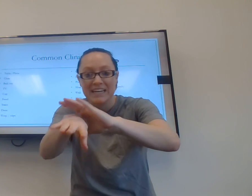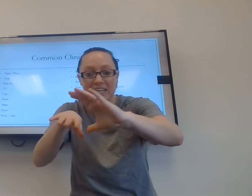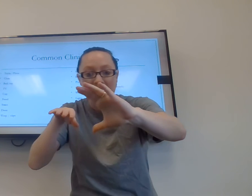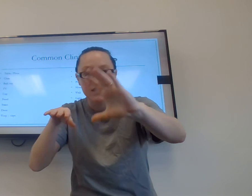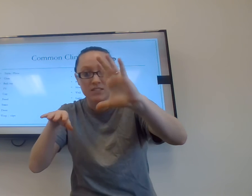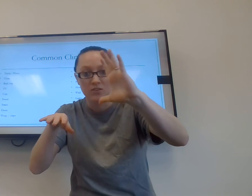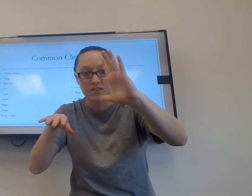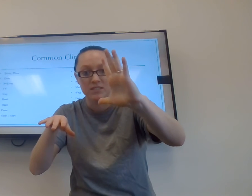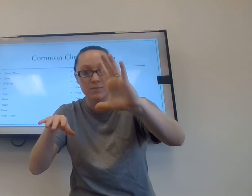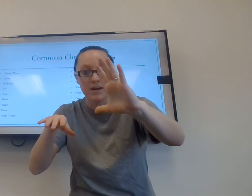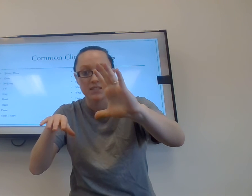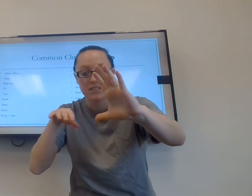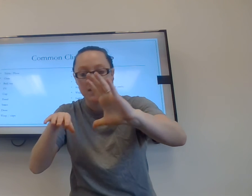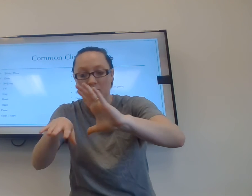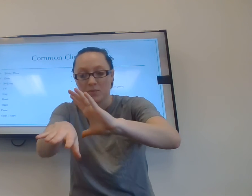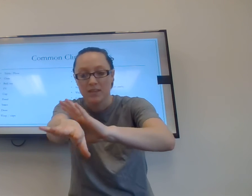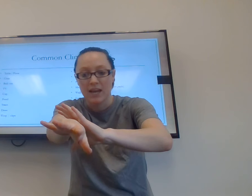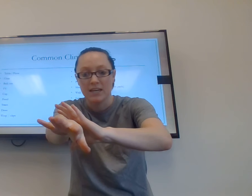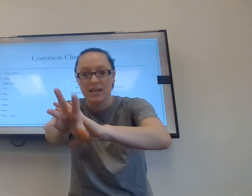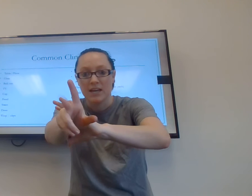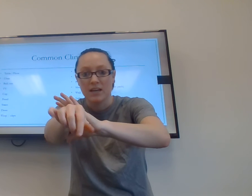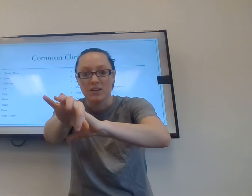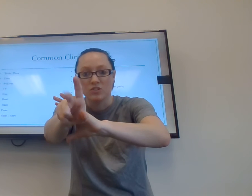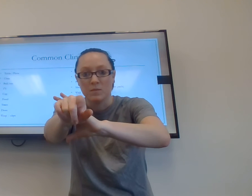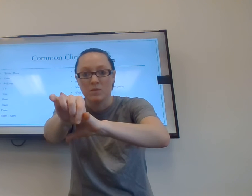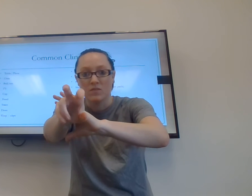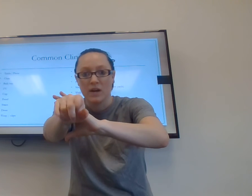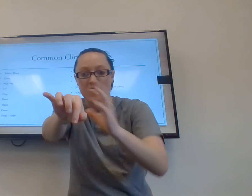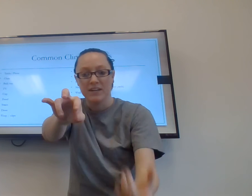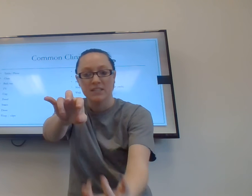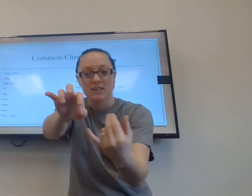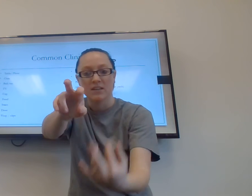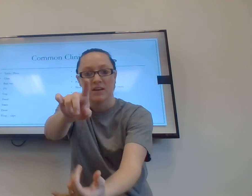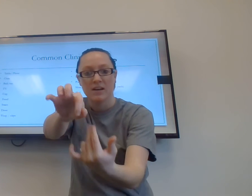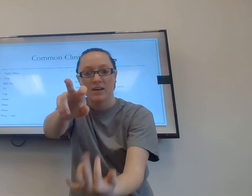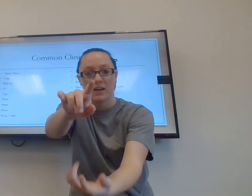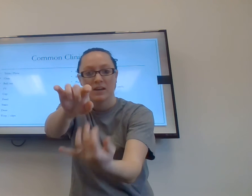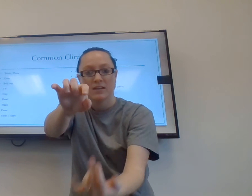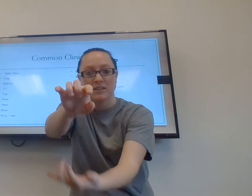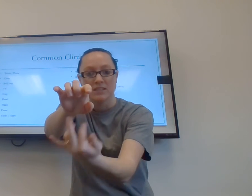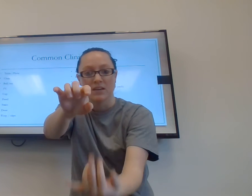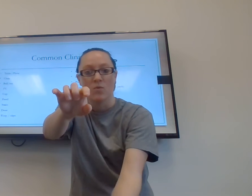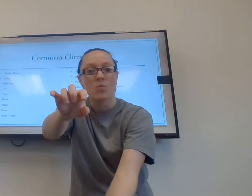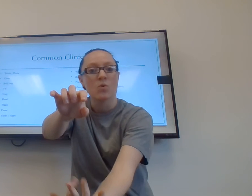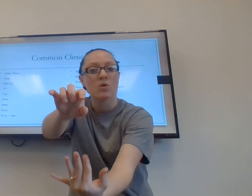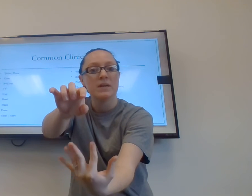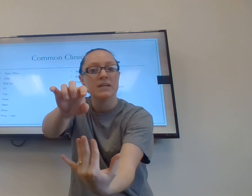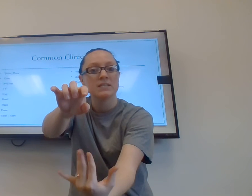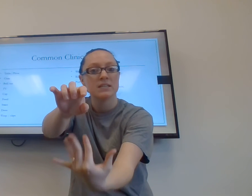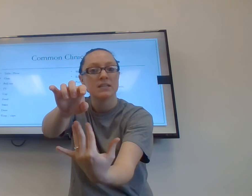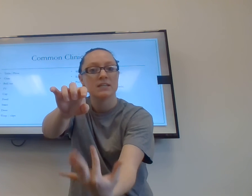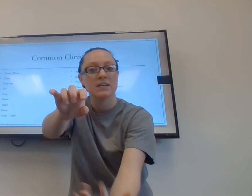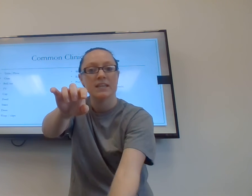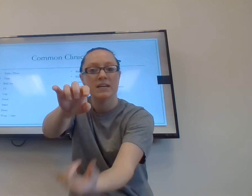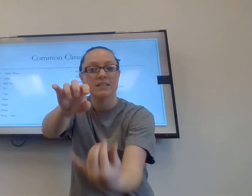in it. So this is the box. Put the hand in it. You're just going to move around, and it's going to warm it, and then it's going